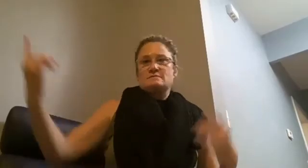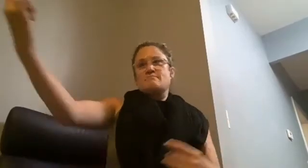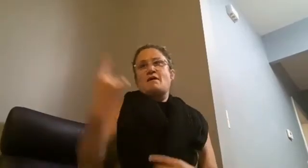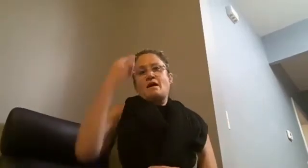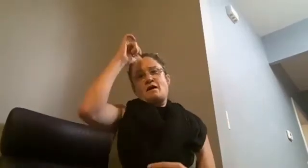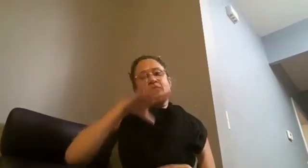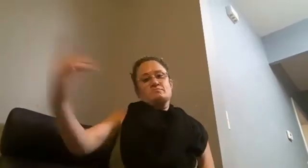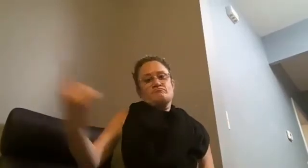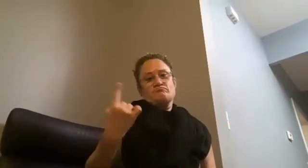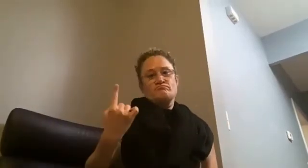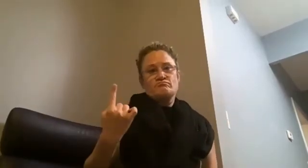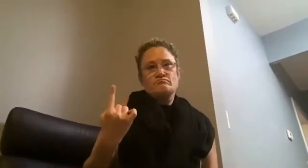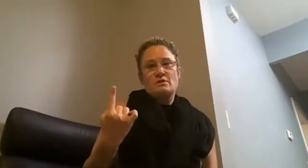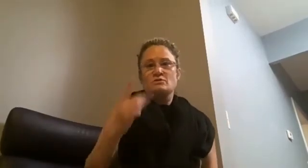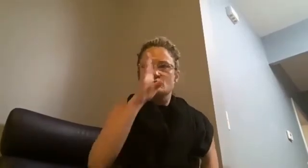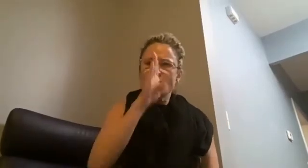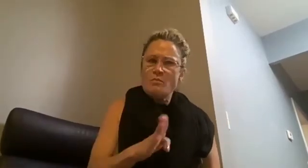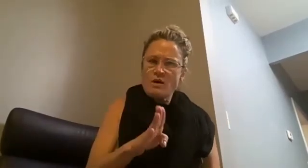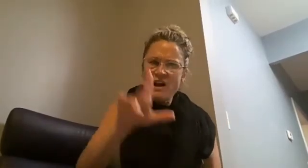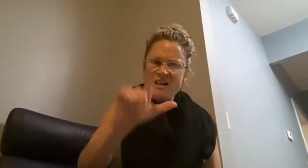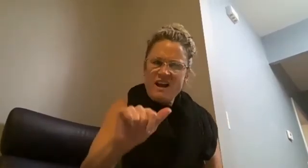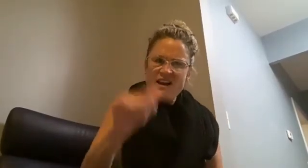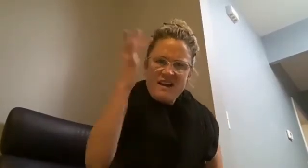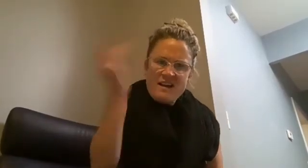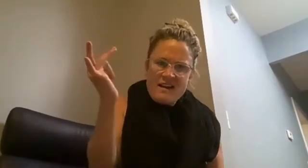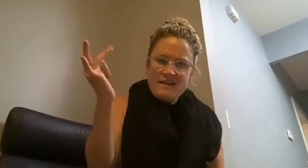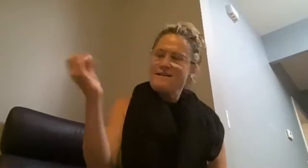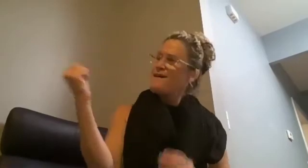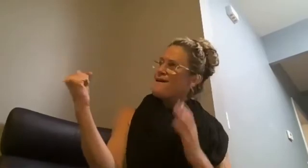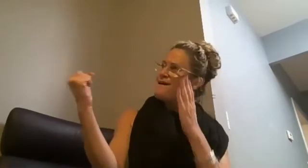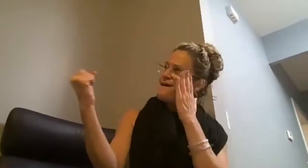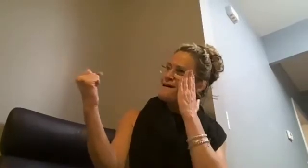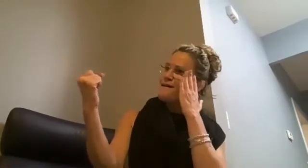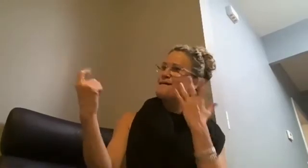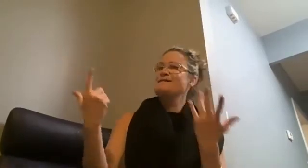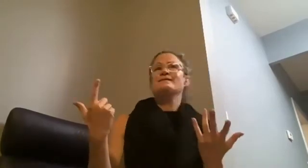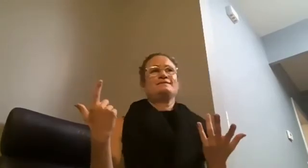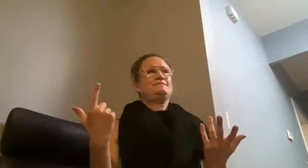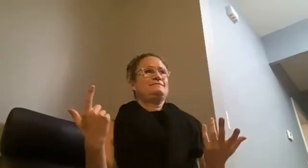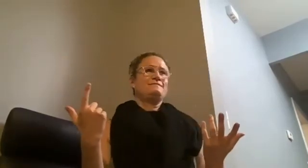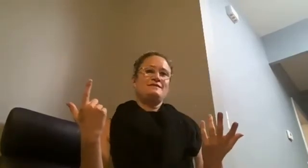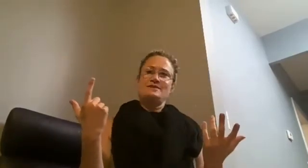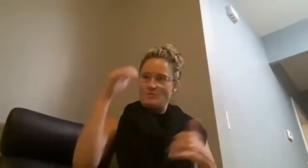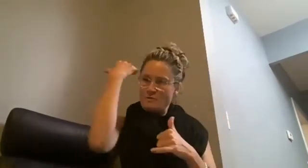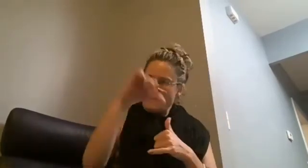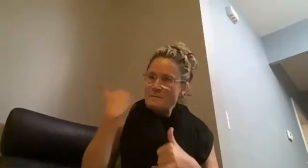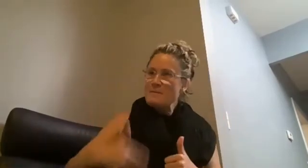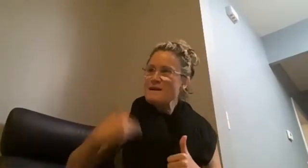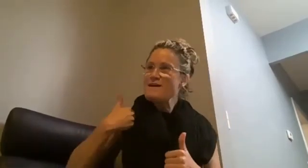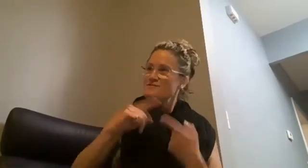like, did you get sober in Los Angeles? And I was like, I did. I hadn't mentioned that. He's like, you don't remember me, but I was friends with your sponsor. I remember